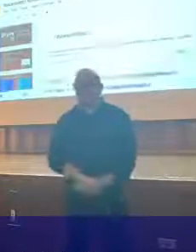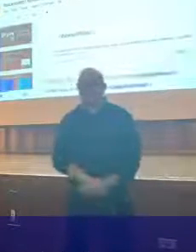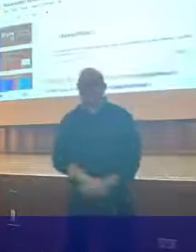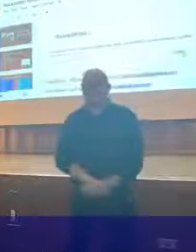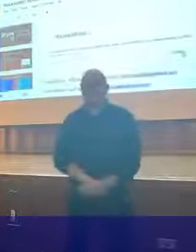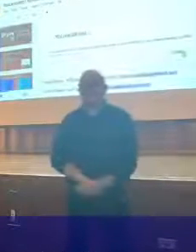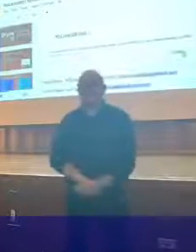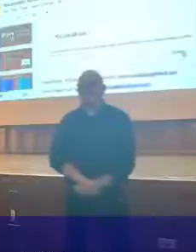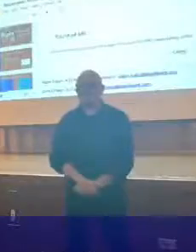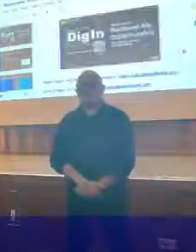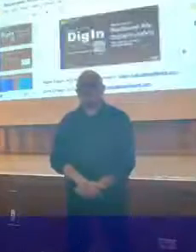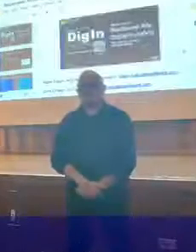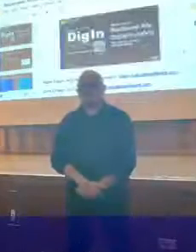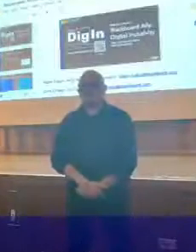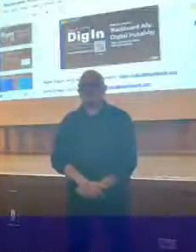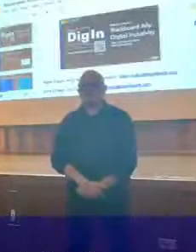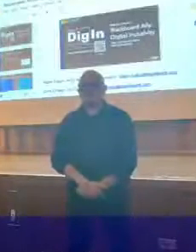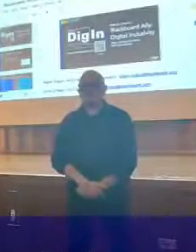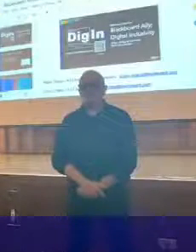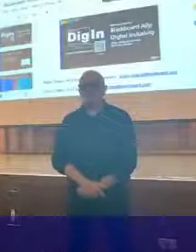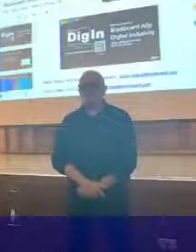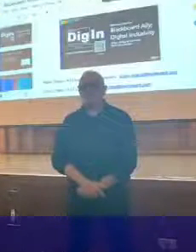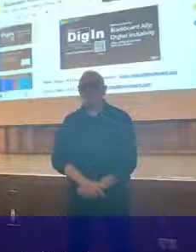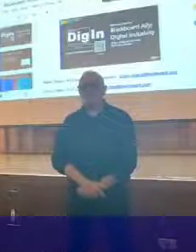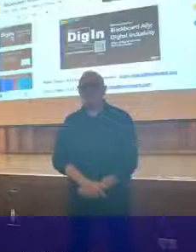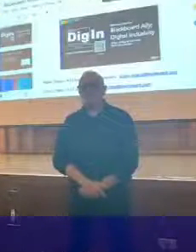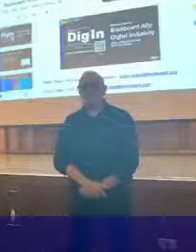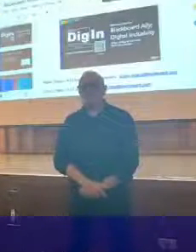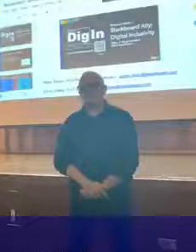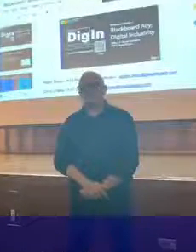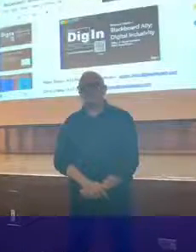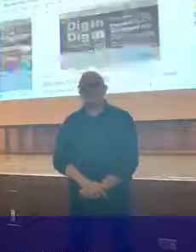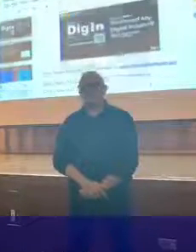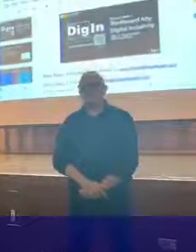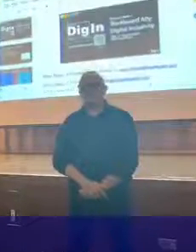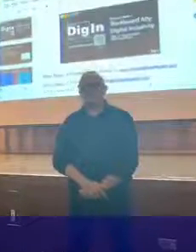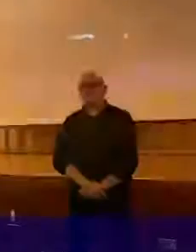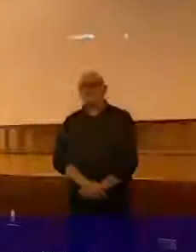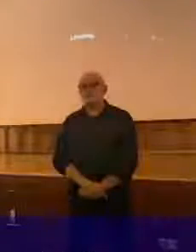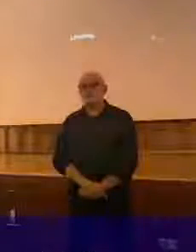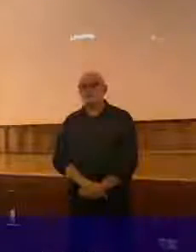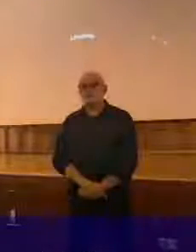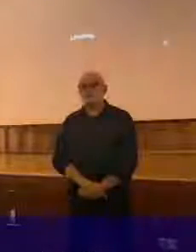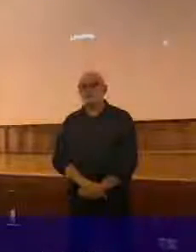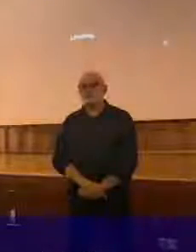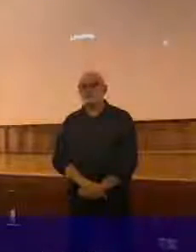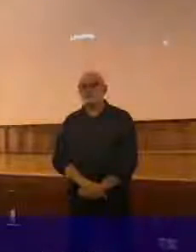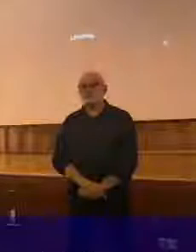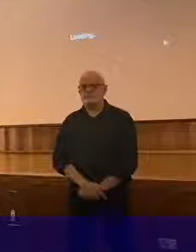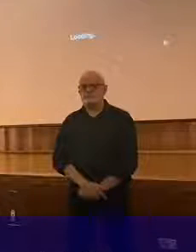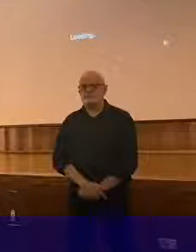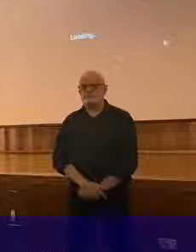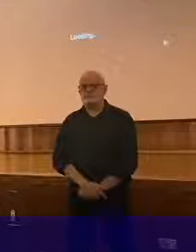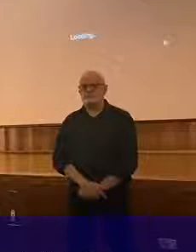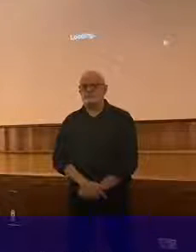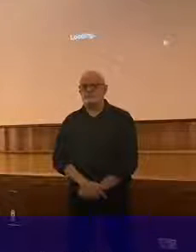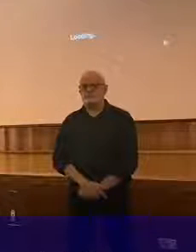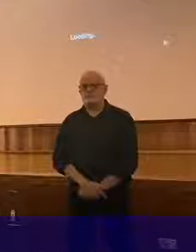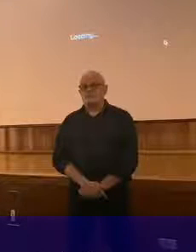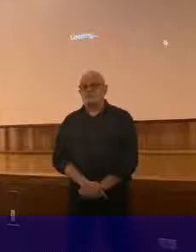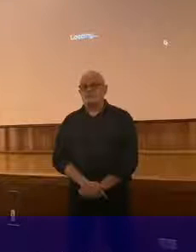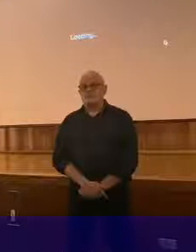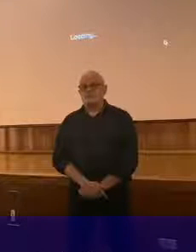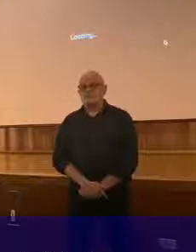to work is that basically this is a showcase showdown. And you are going to hear from,